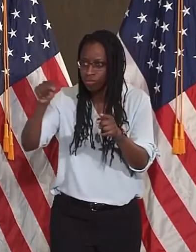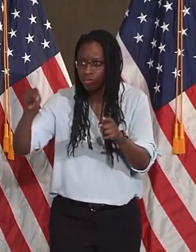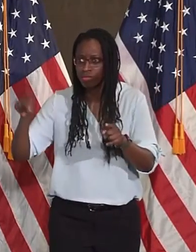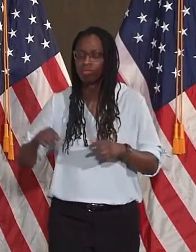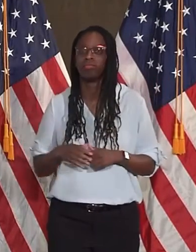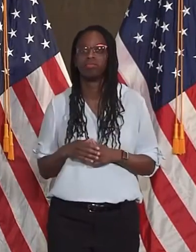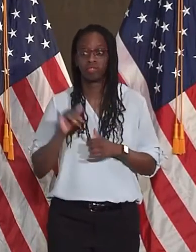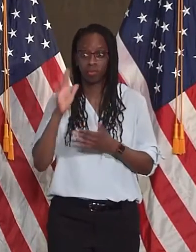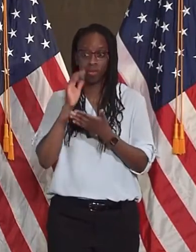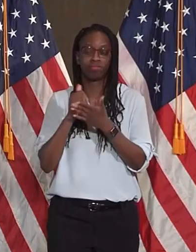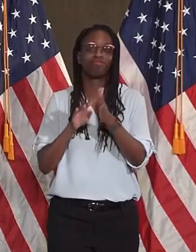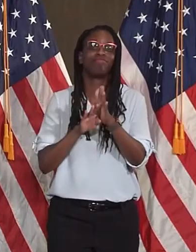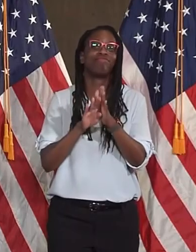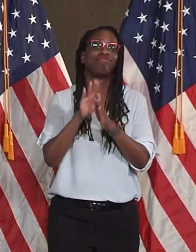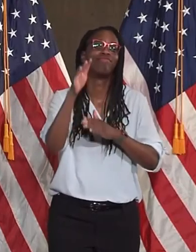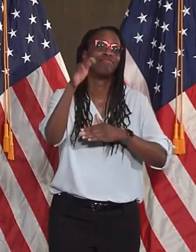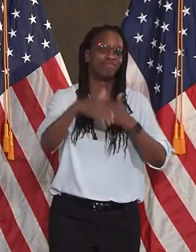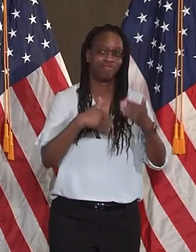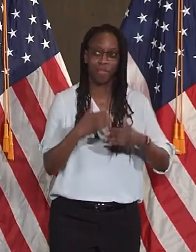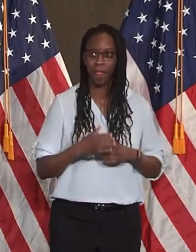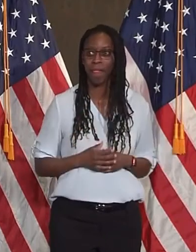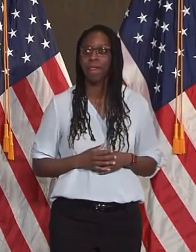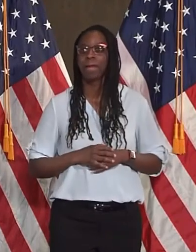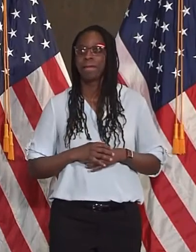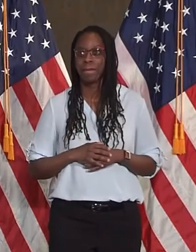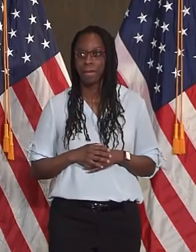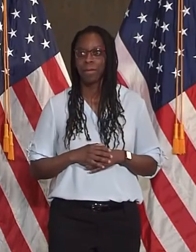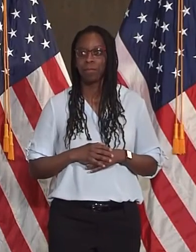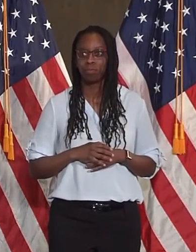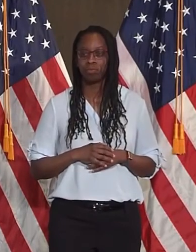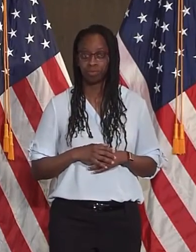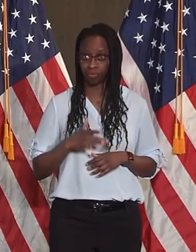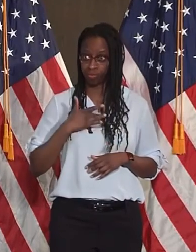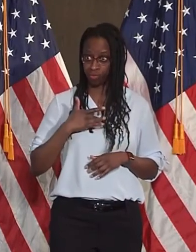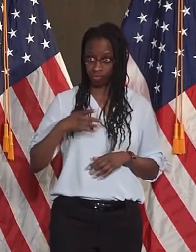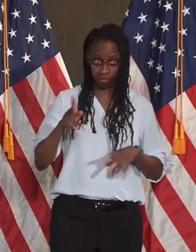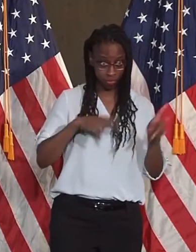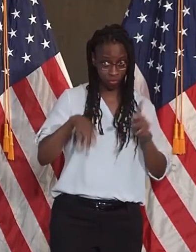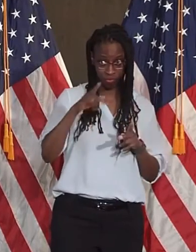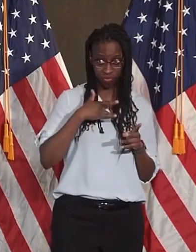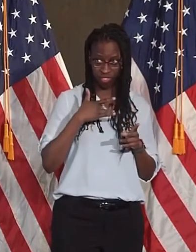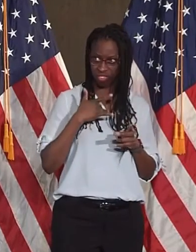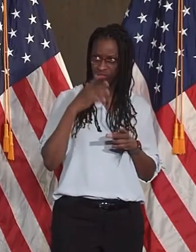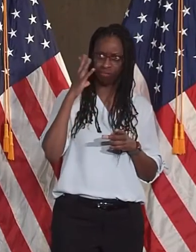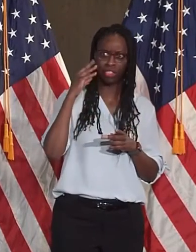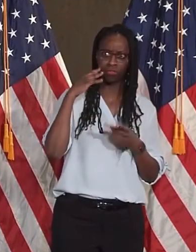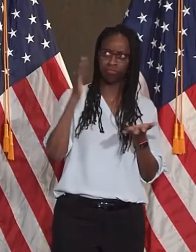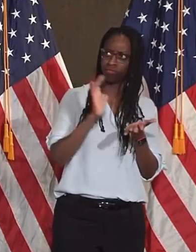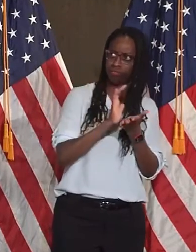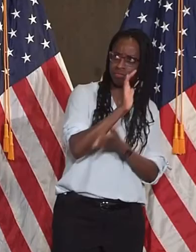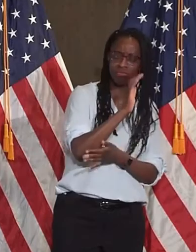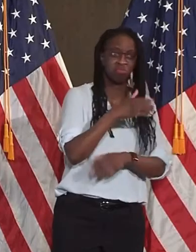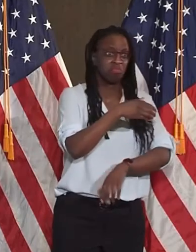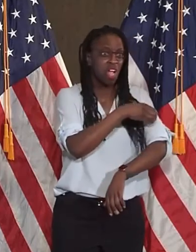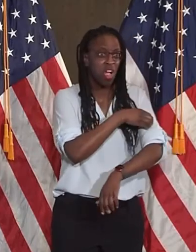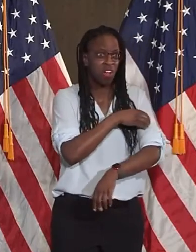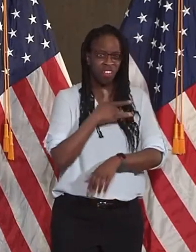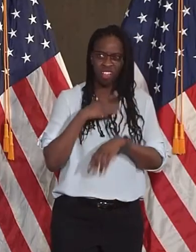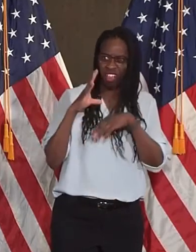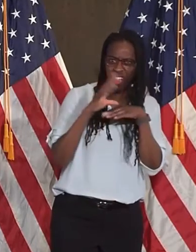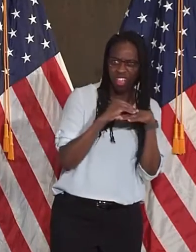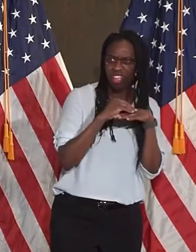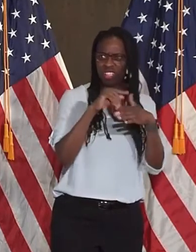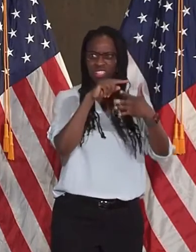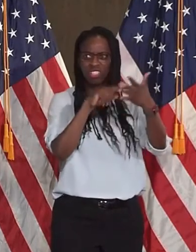place for those who have felt left out of power. And I will also welcome those who have held power to join us